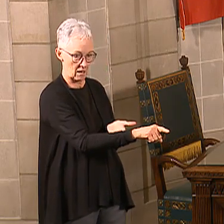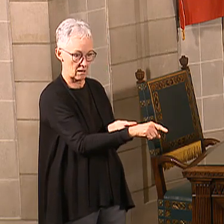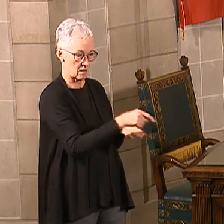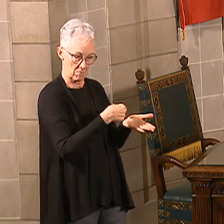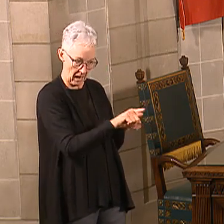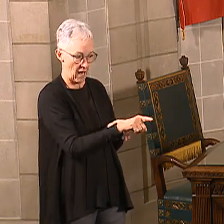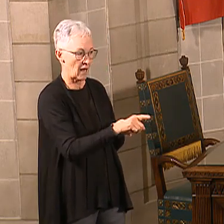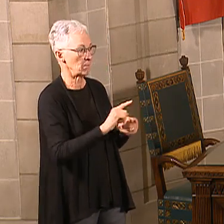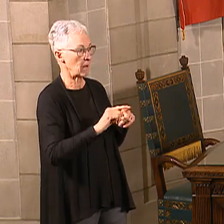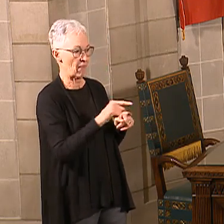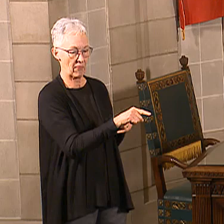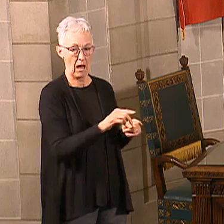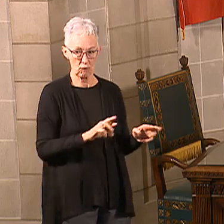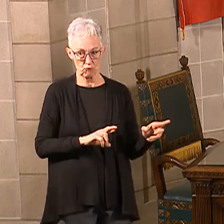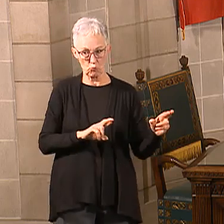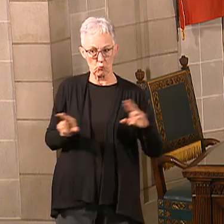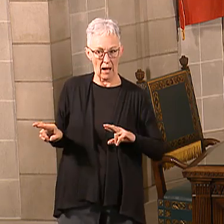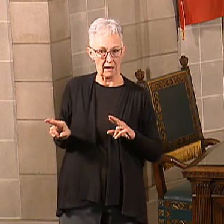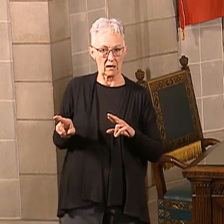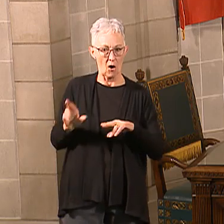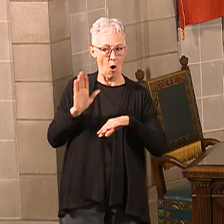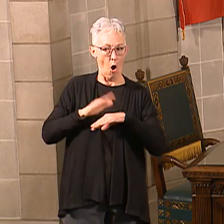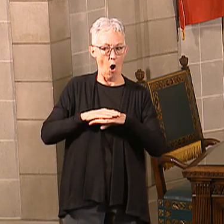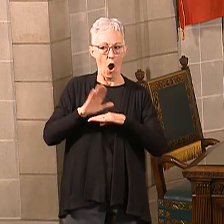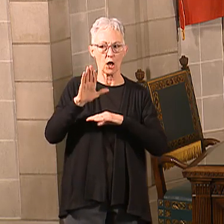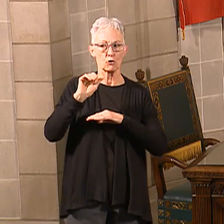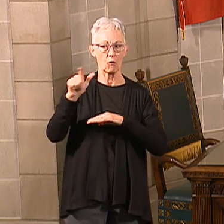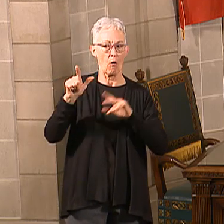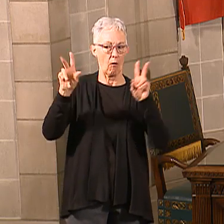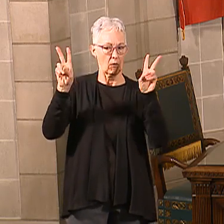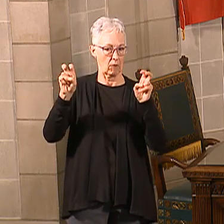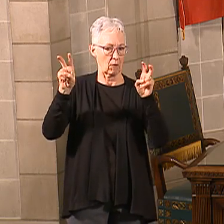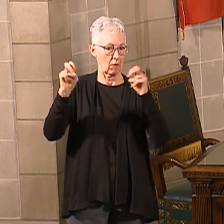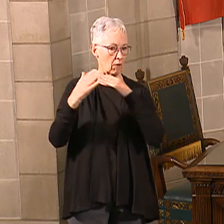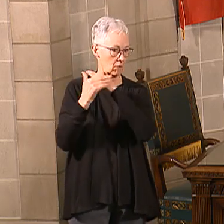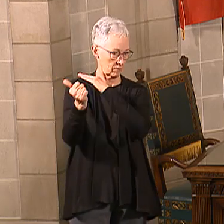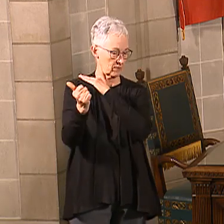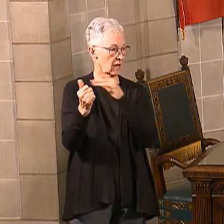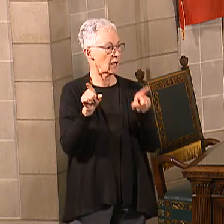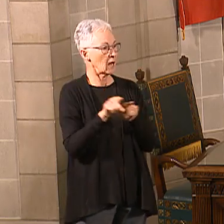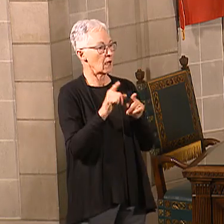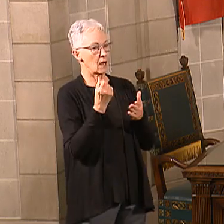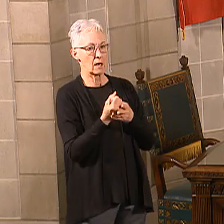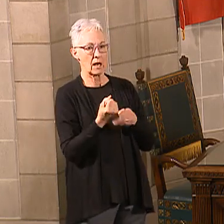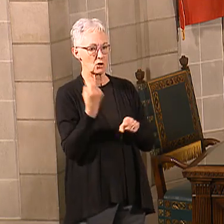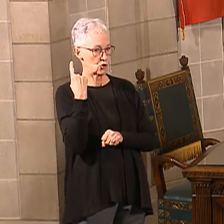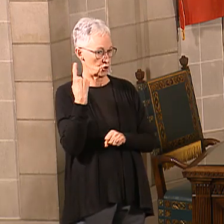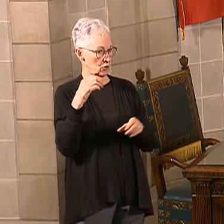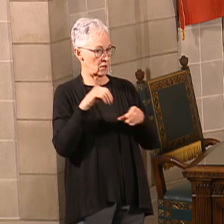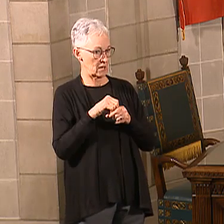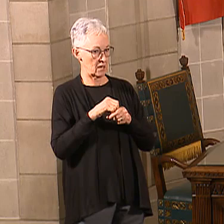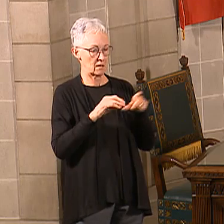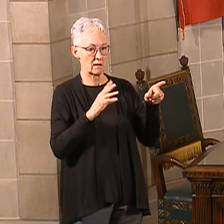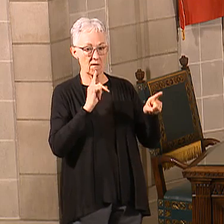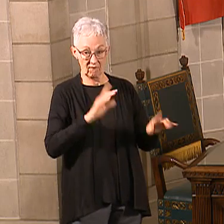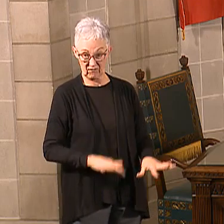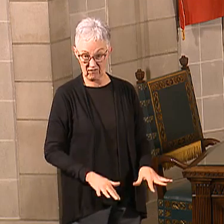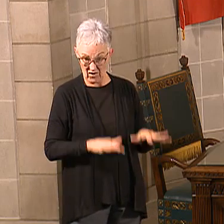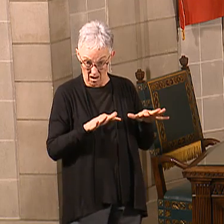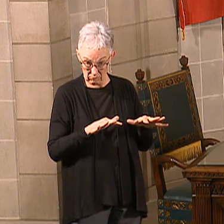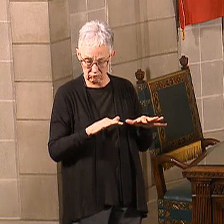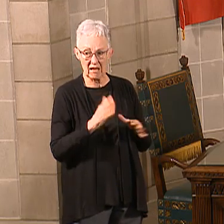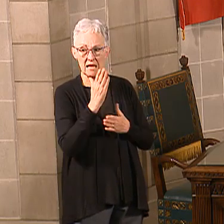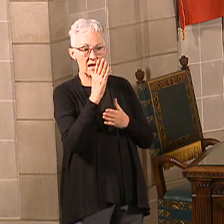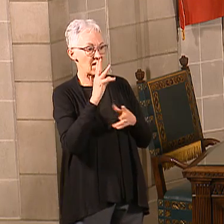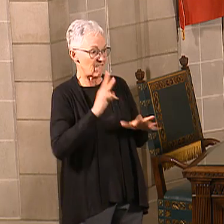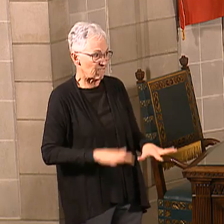for example, we flexed that last year during the floods when floodwaters prevented some of our workforce from being able to get to their work